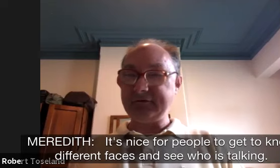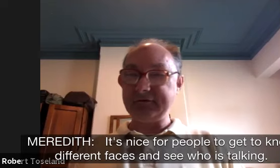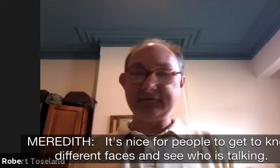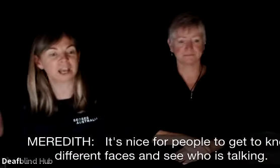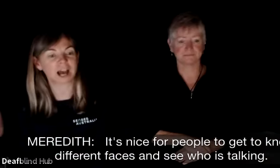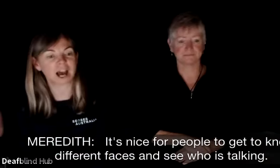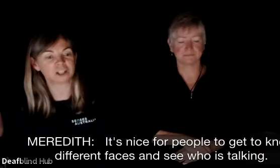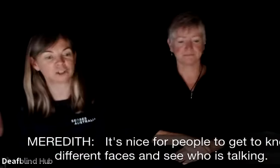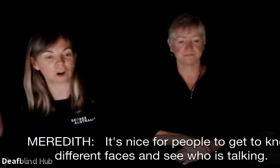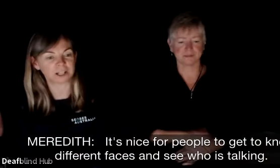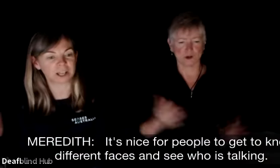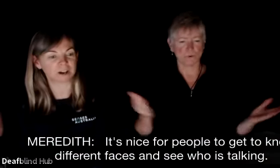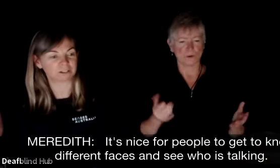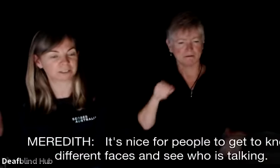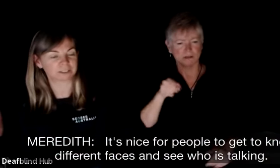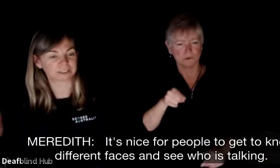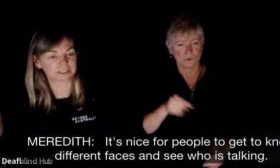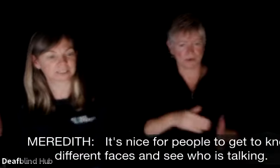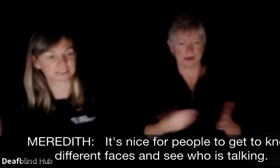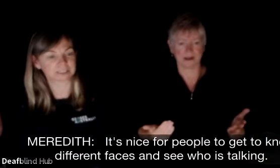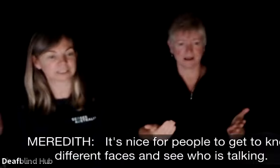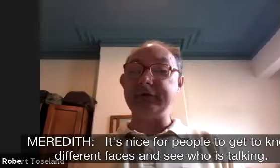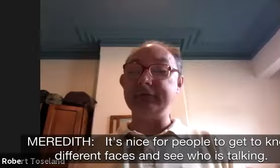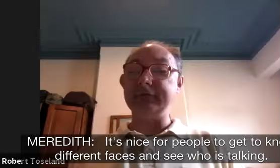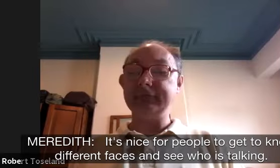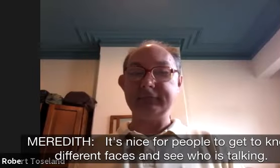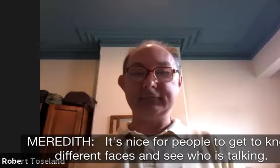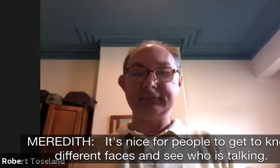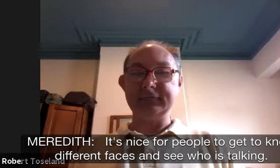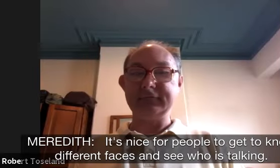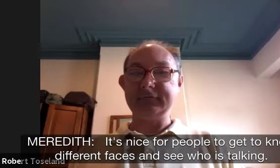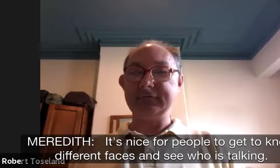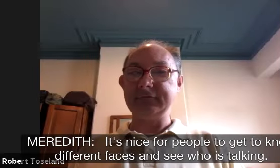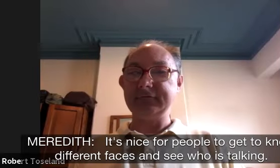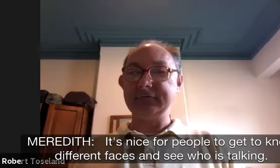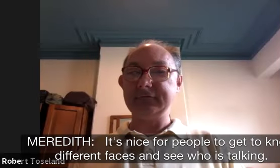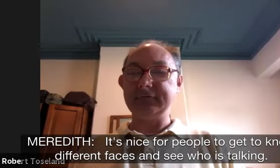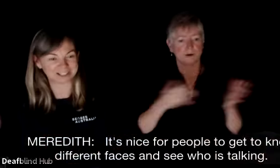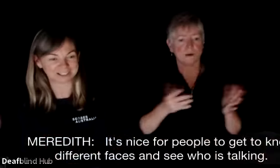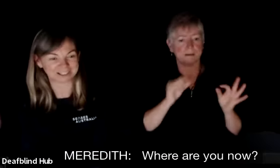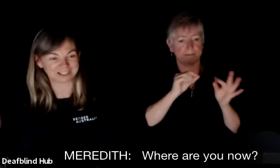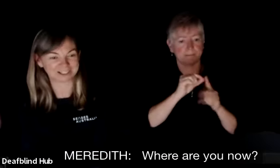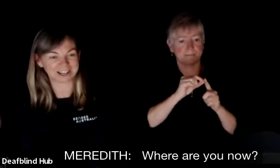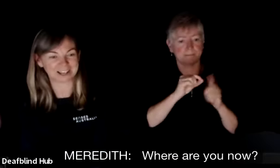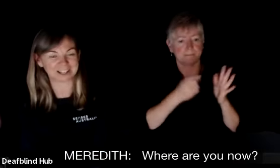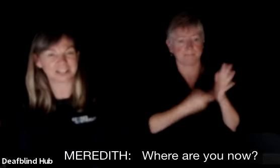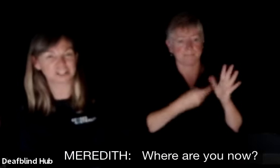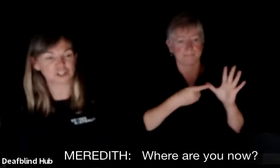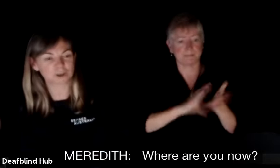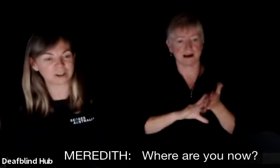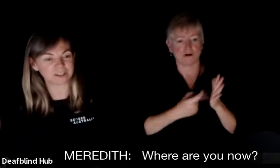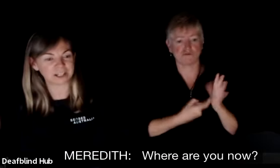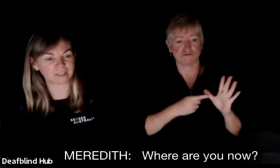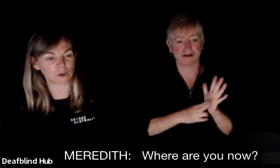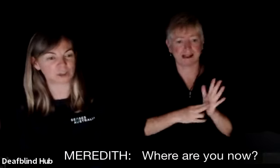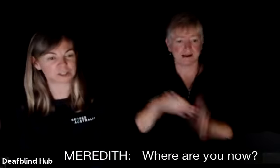Sorry? Where are you right now? In Paran. Paran in Melbourne. Great. Yep. Okay. Did